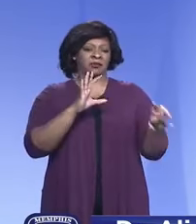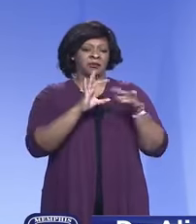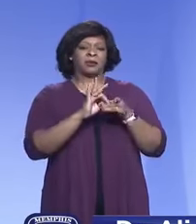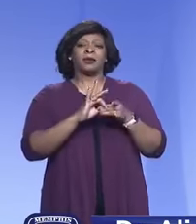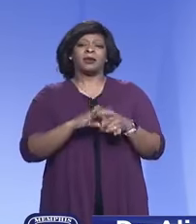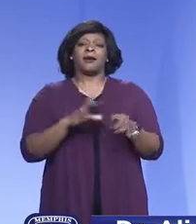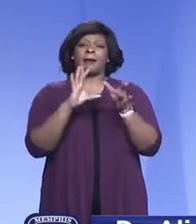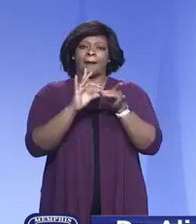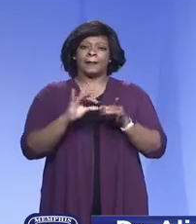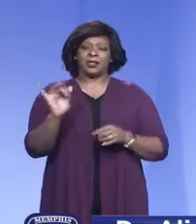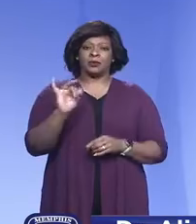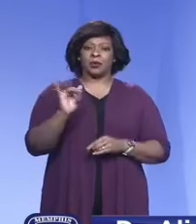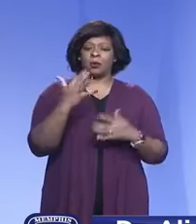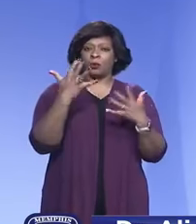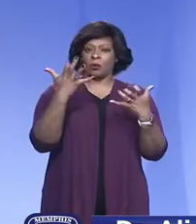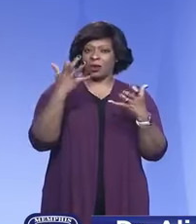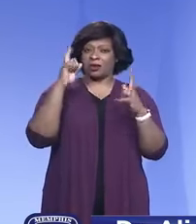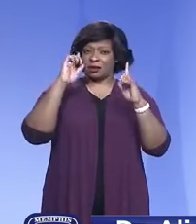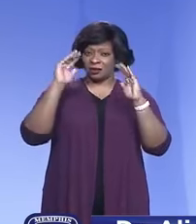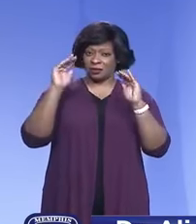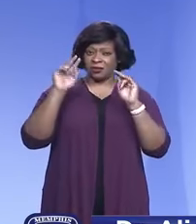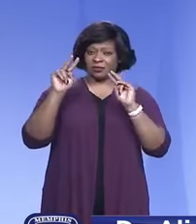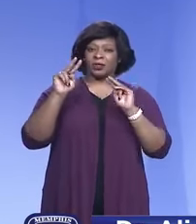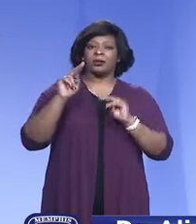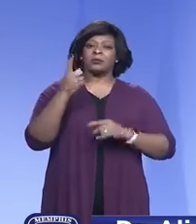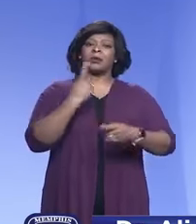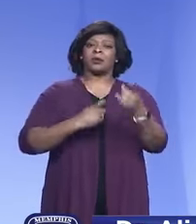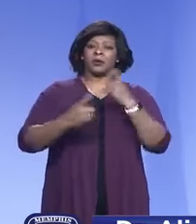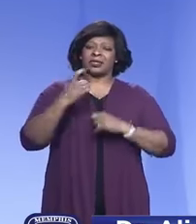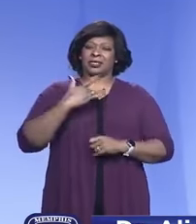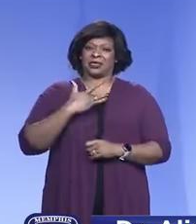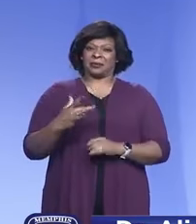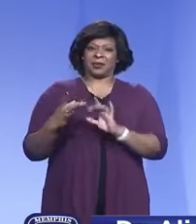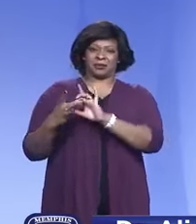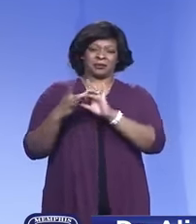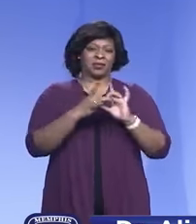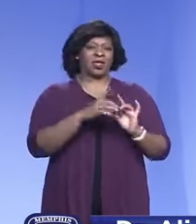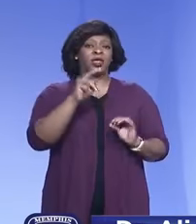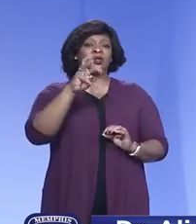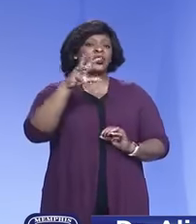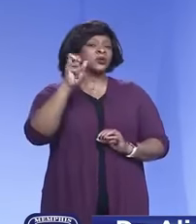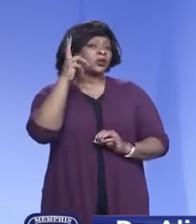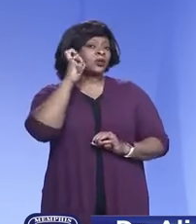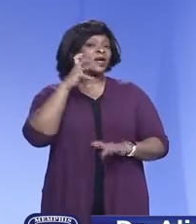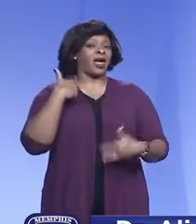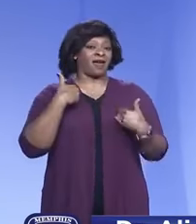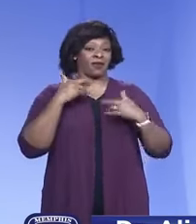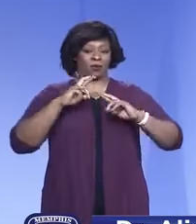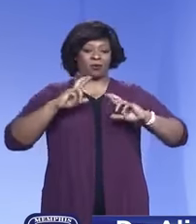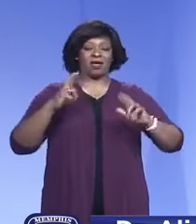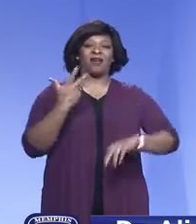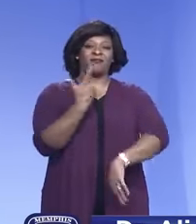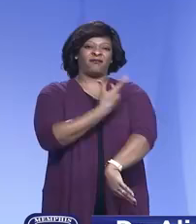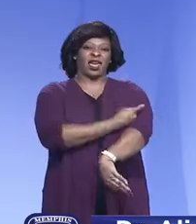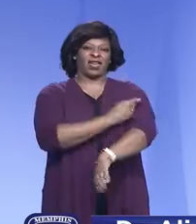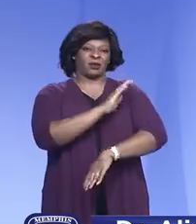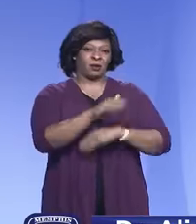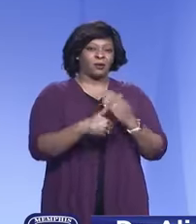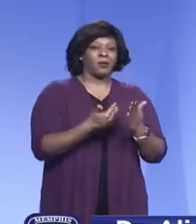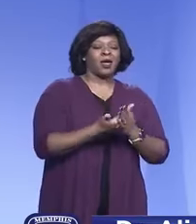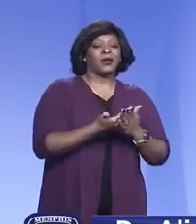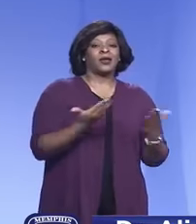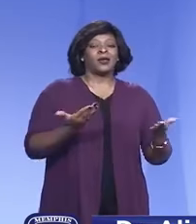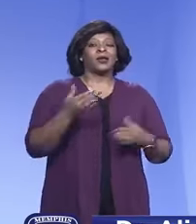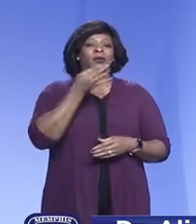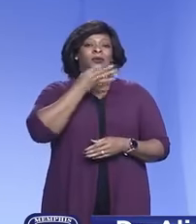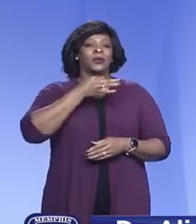as well. But we do anticipate there will be a lot of questions, particularly with news that vaccine is on its way to Shelby County, so we want